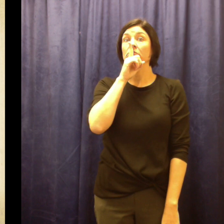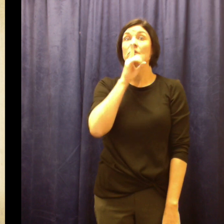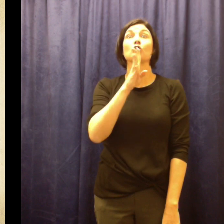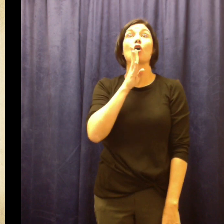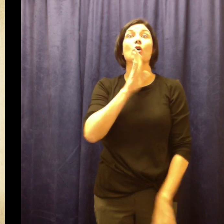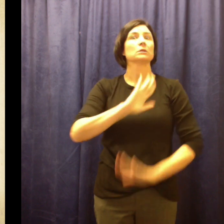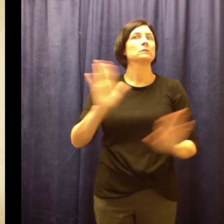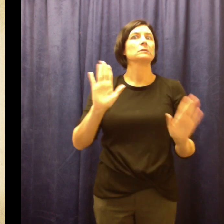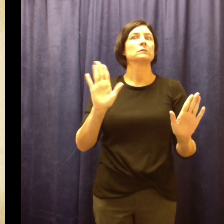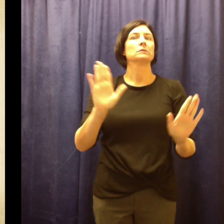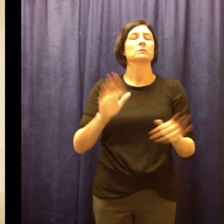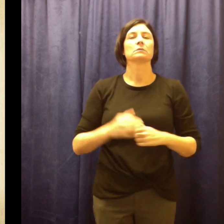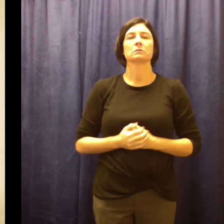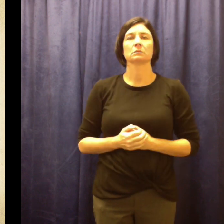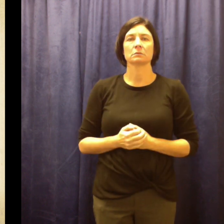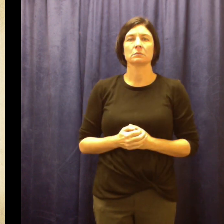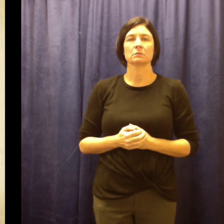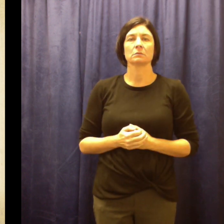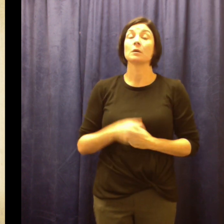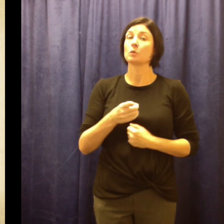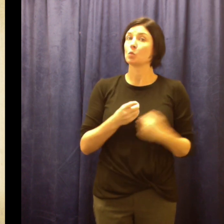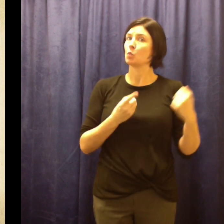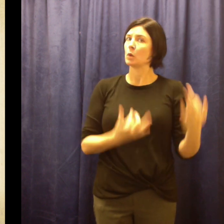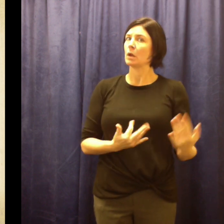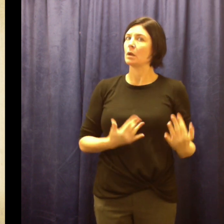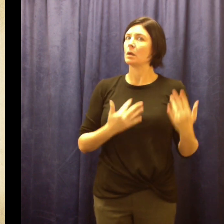wait, be patient.